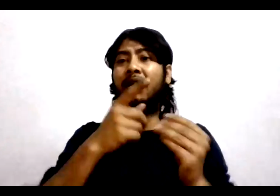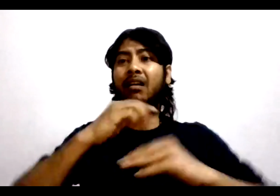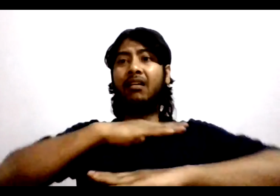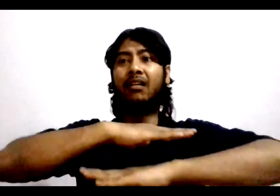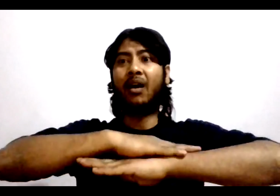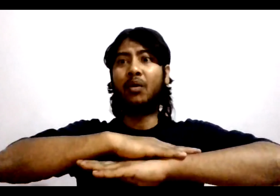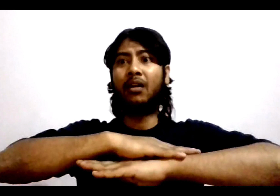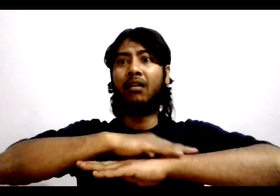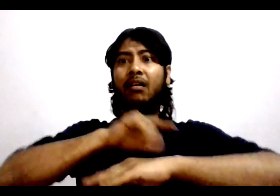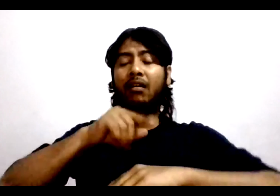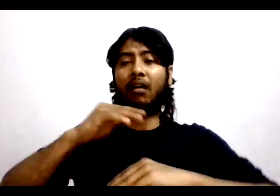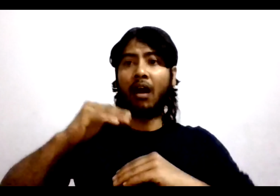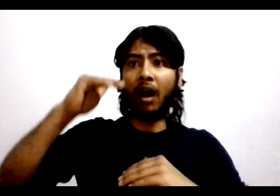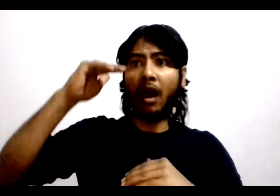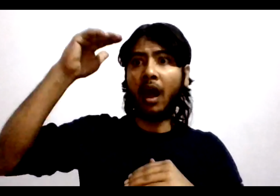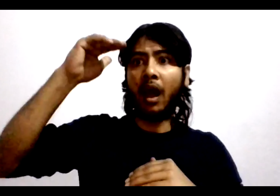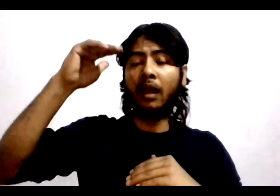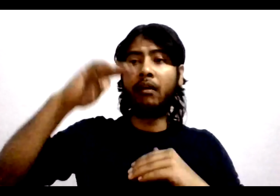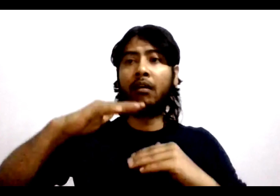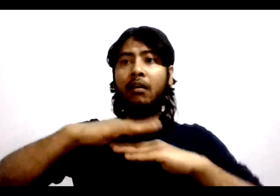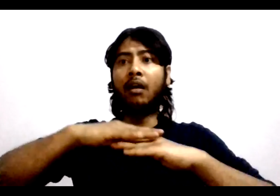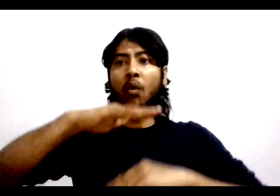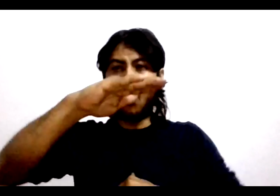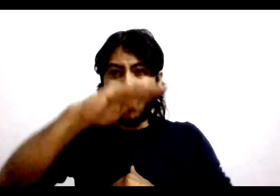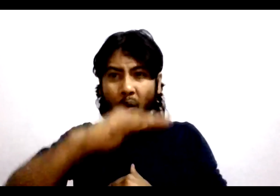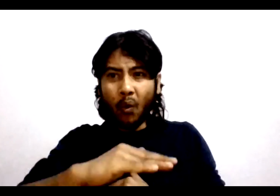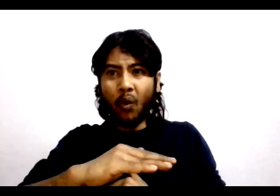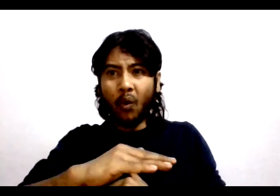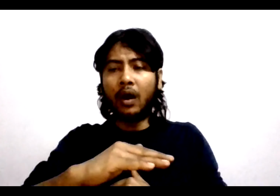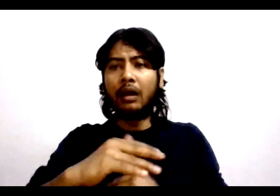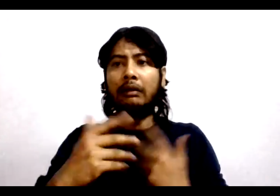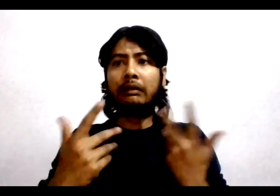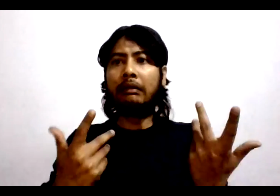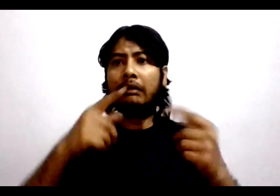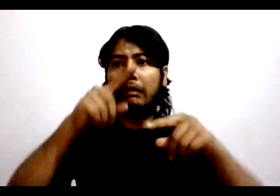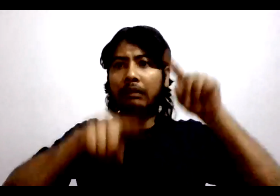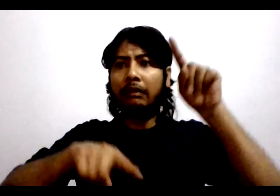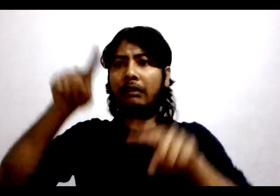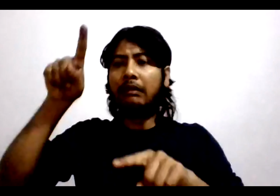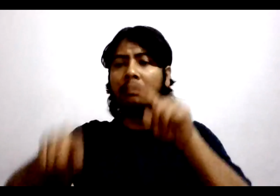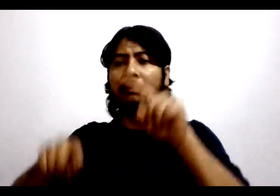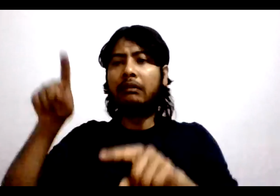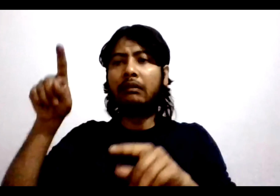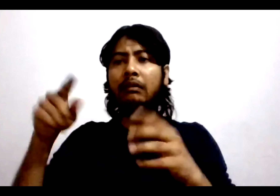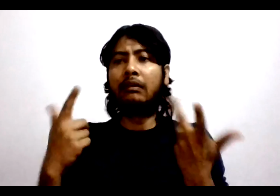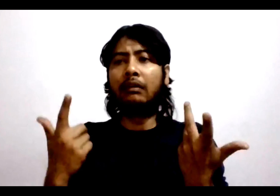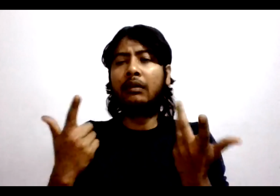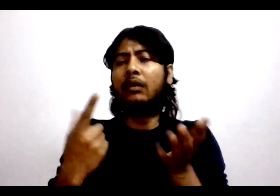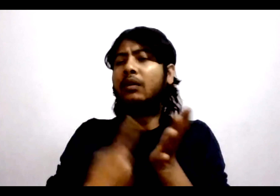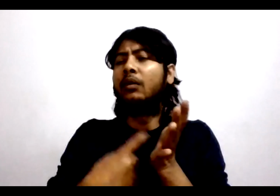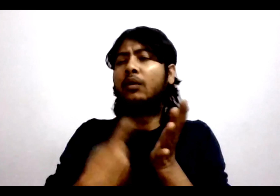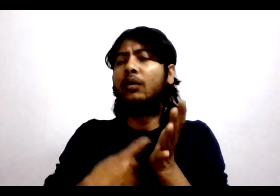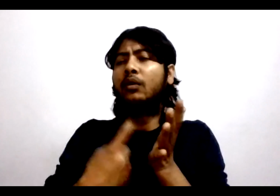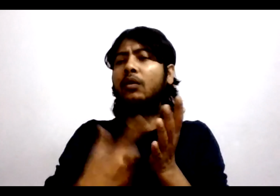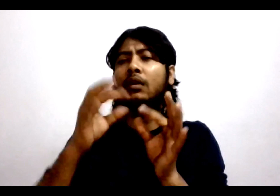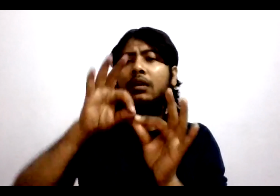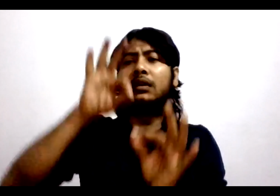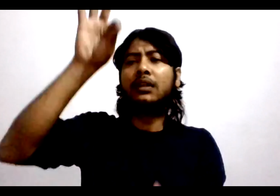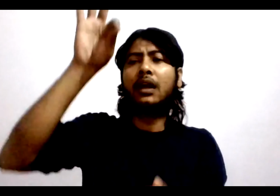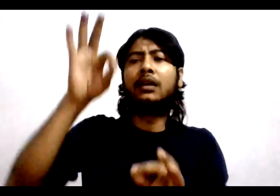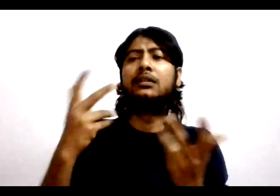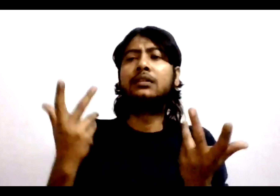low, right? So is there any accessibility guideline that person is